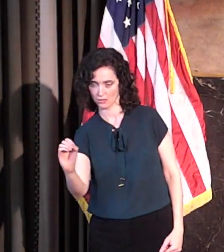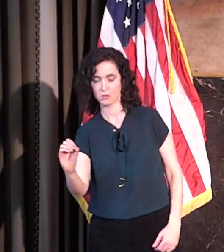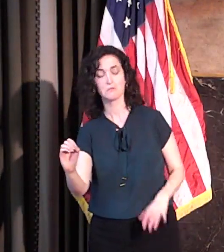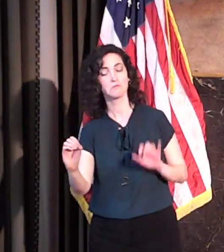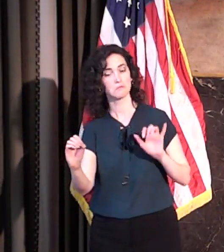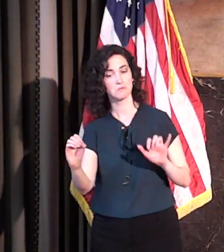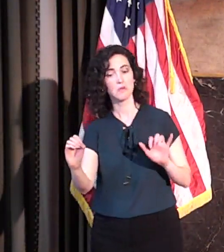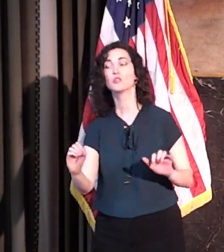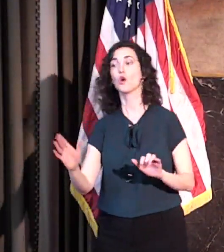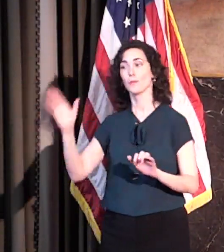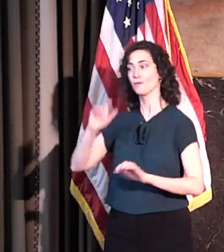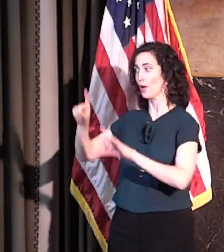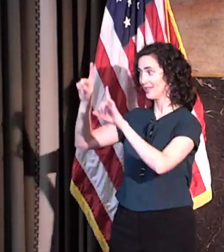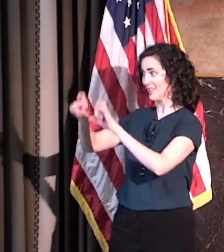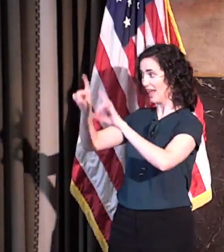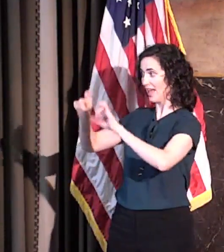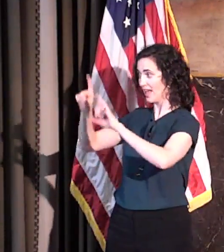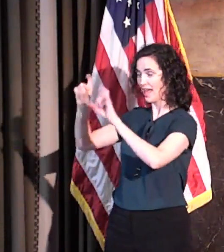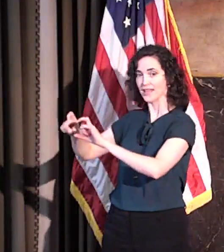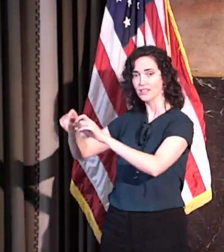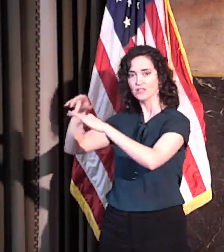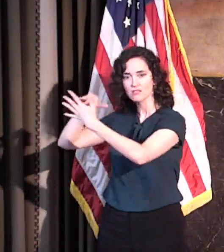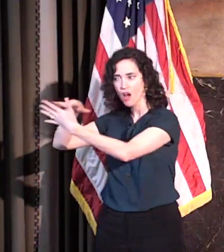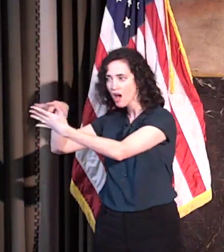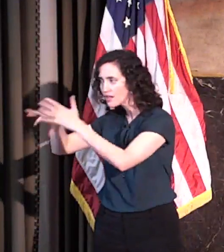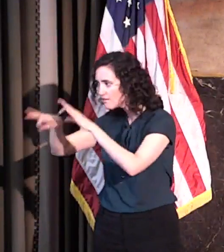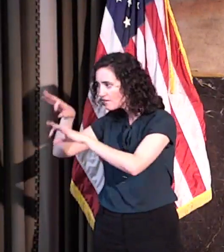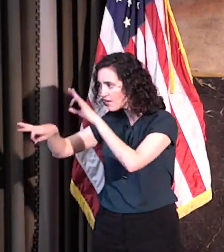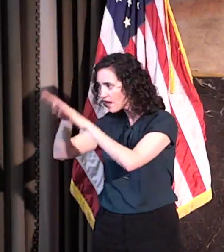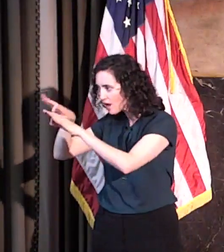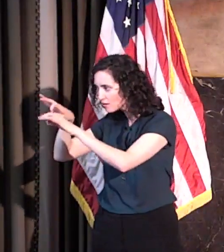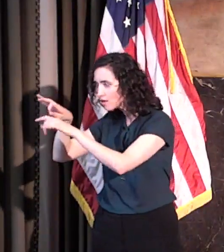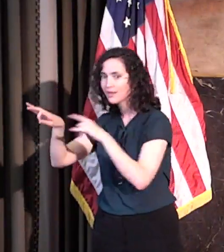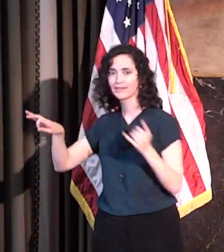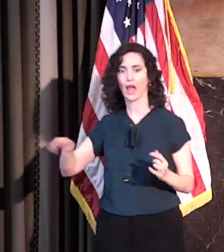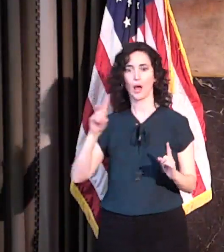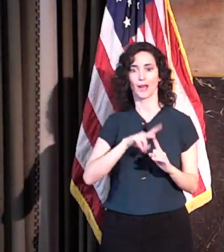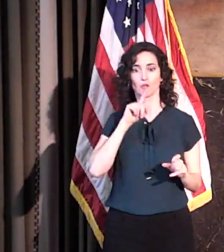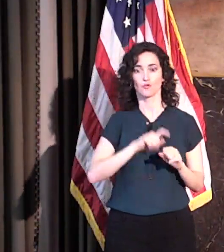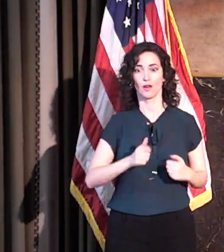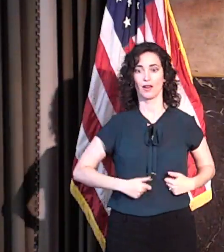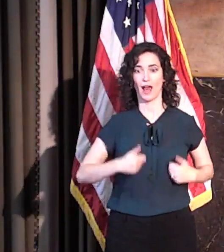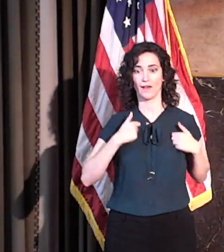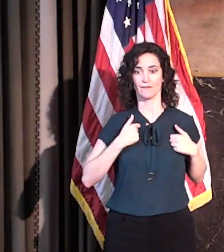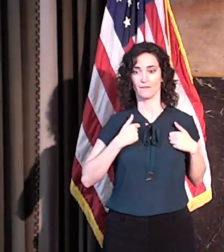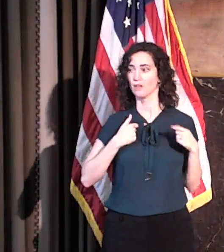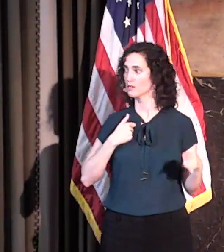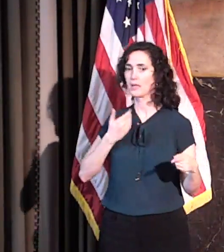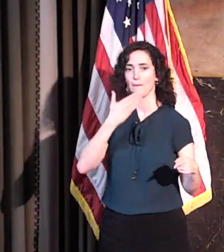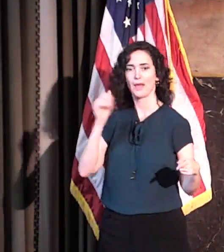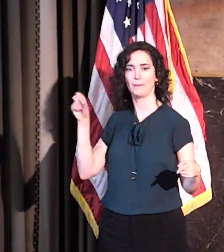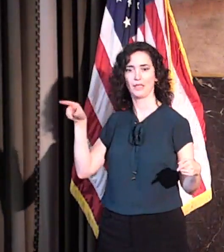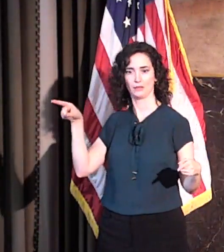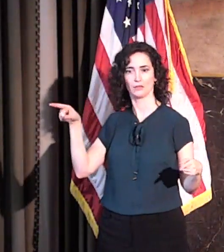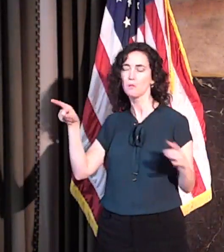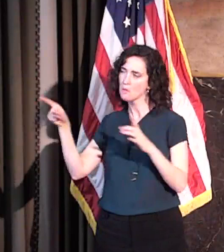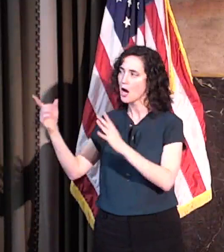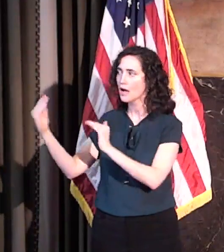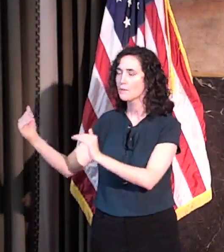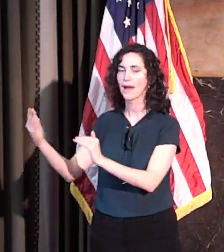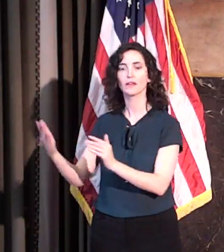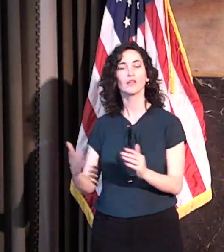we saw with the trials. It's actually much better than what we would expect in the data we saw with the trials because it's such a small percentage. But we'll track this closely, and I'll update